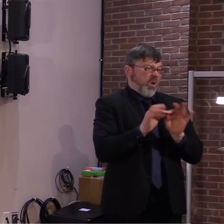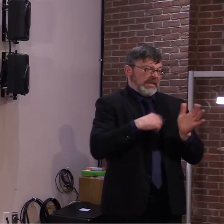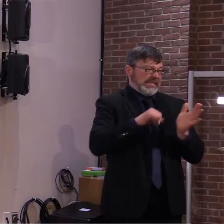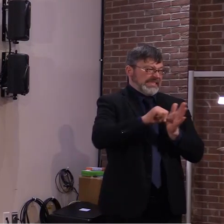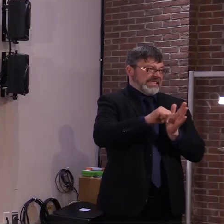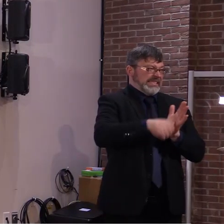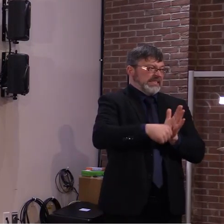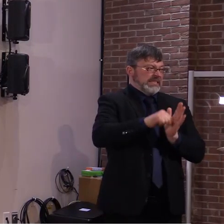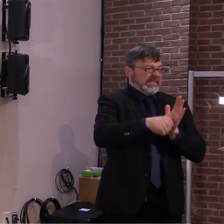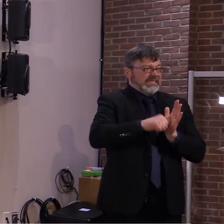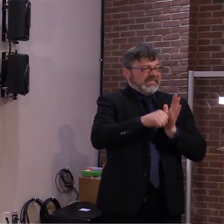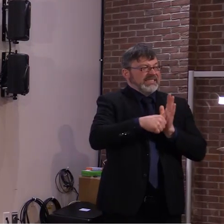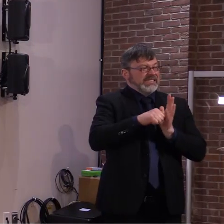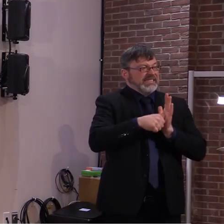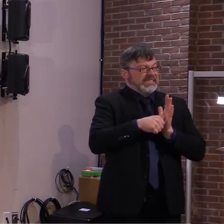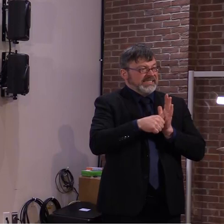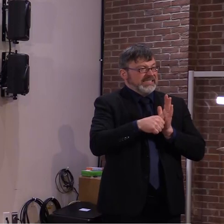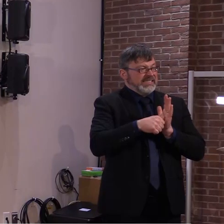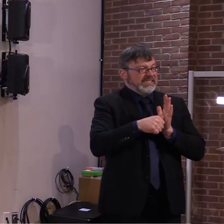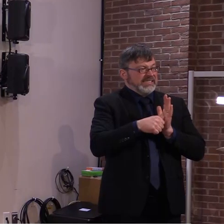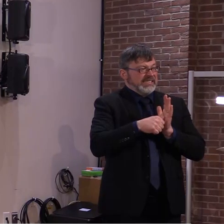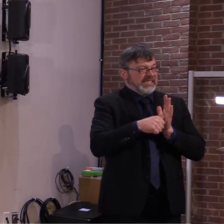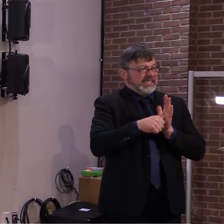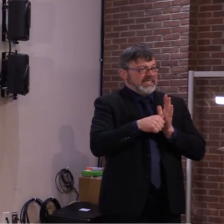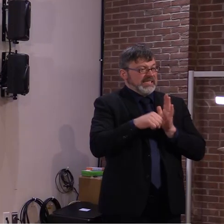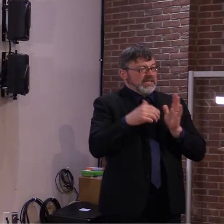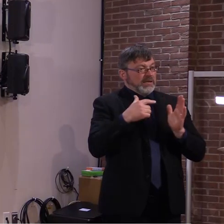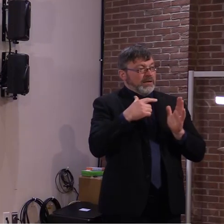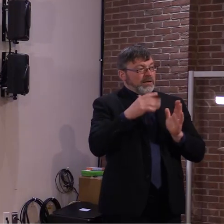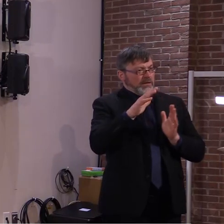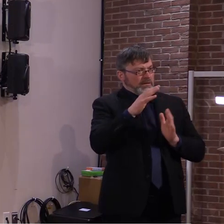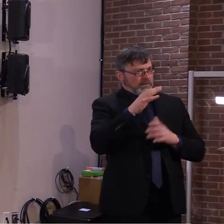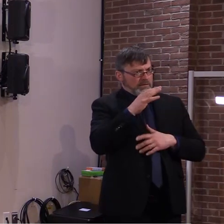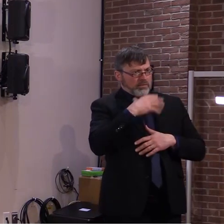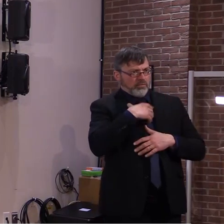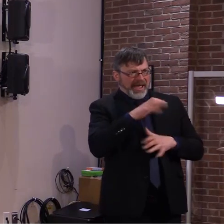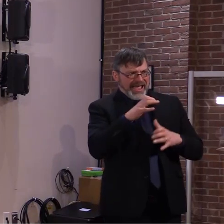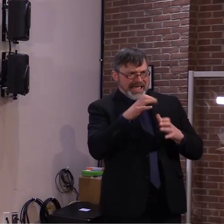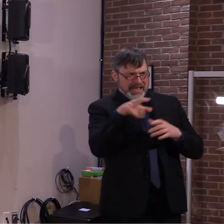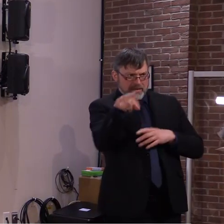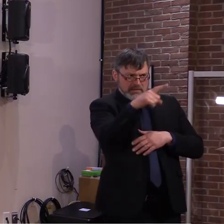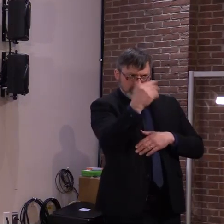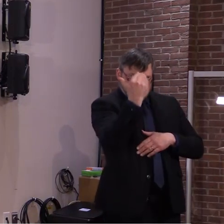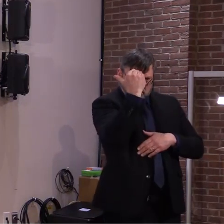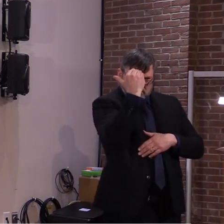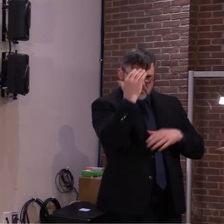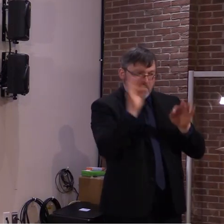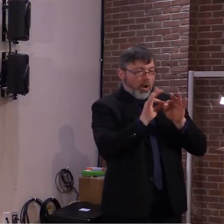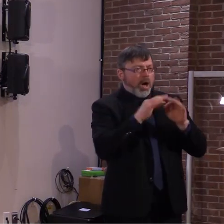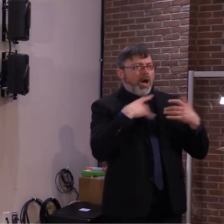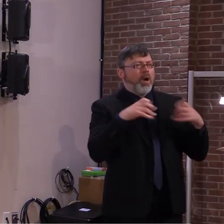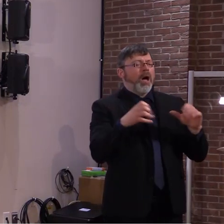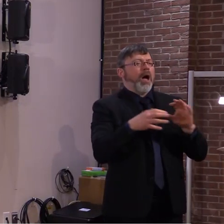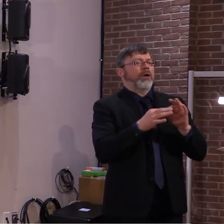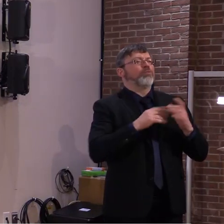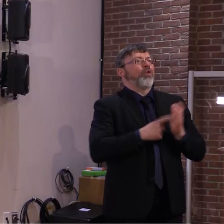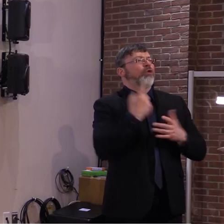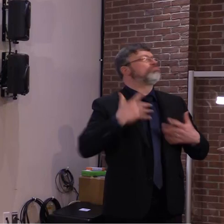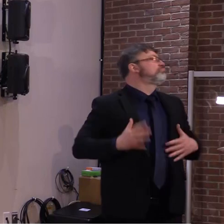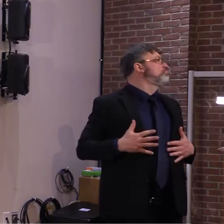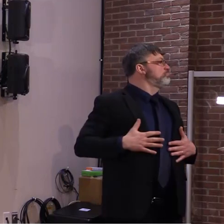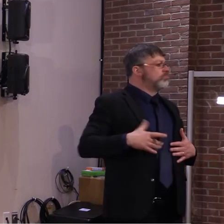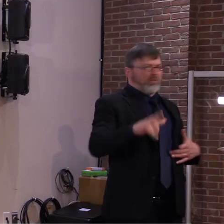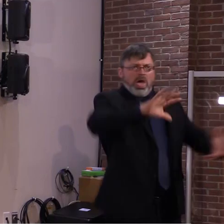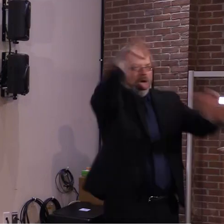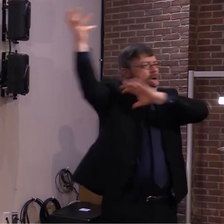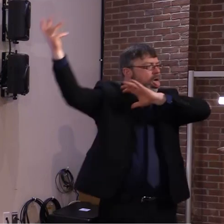work and sacrifices and painful losses. We don't want to get back to the starting line again. Now,